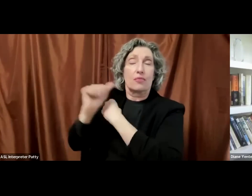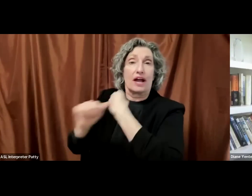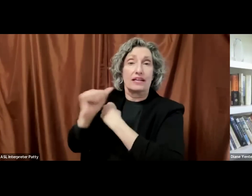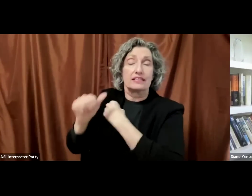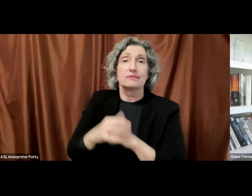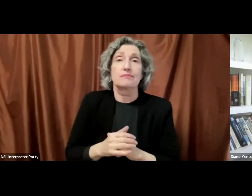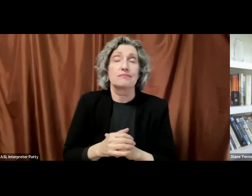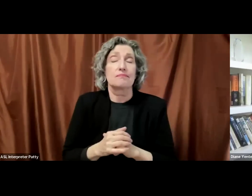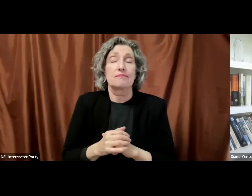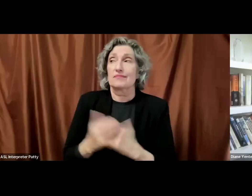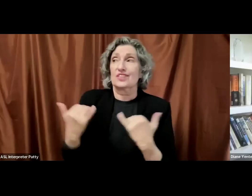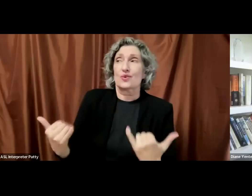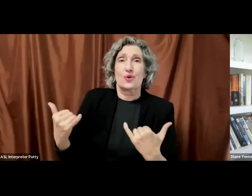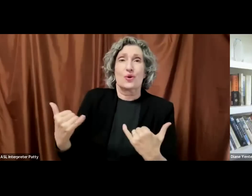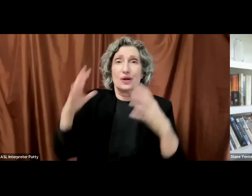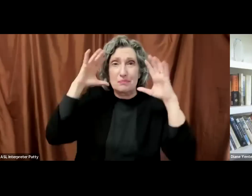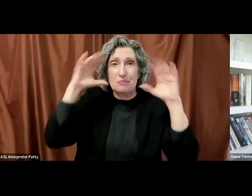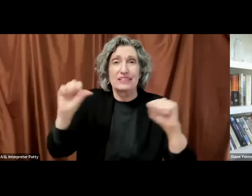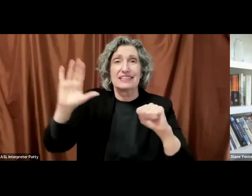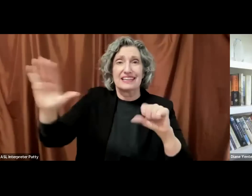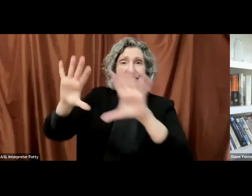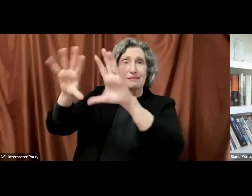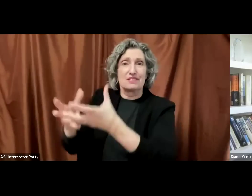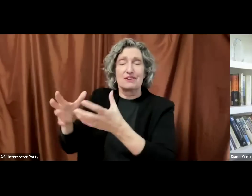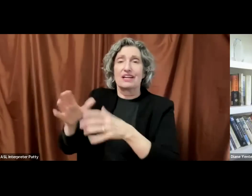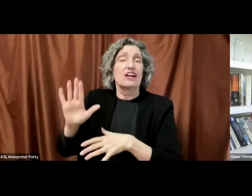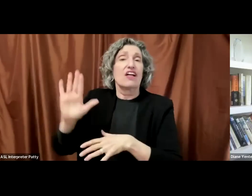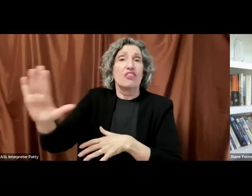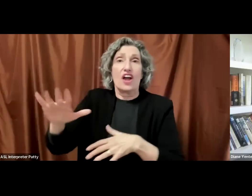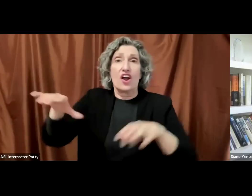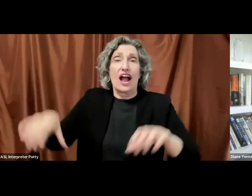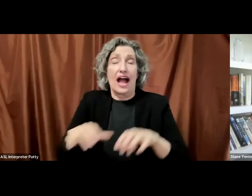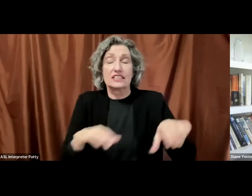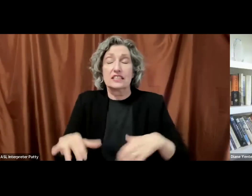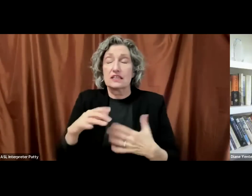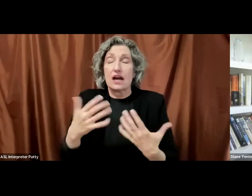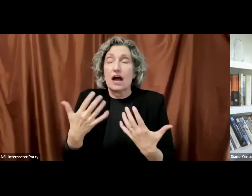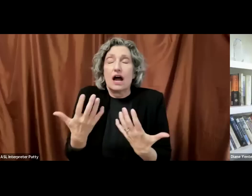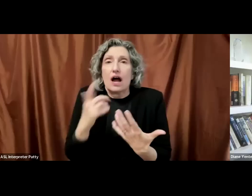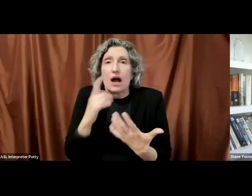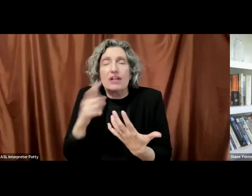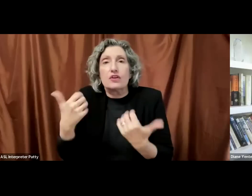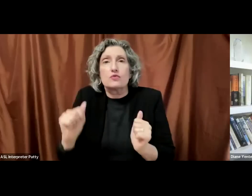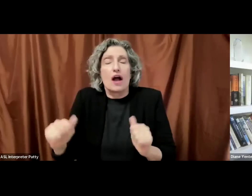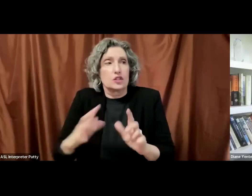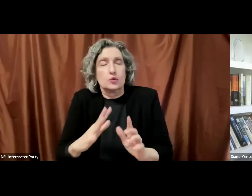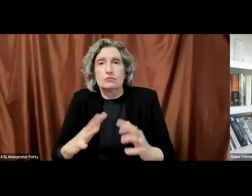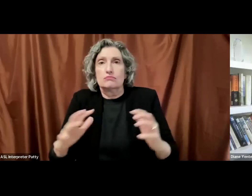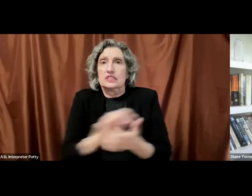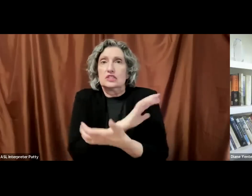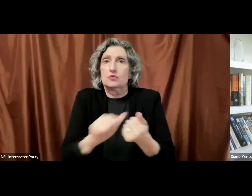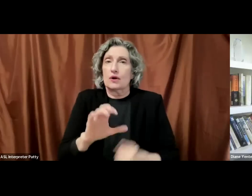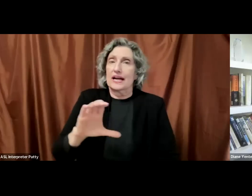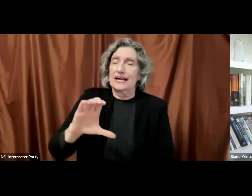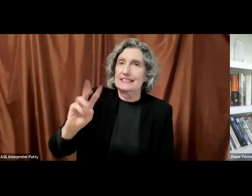so far that we have seen are targeting civil society writ large. To be successful,